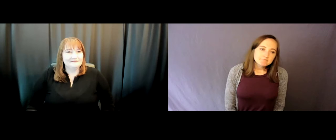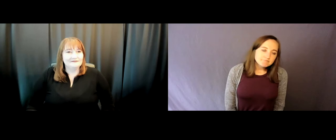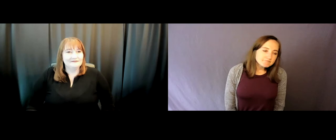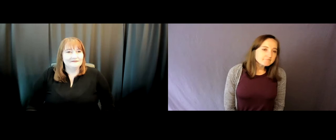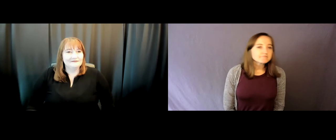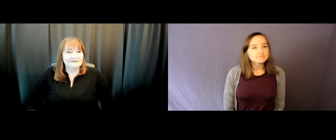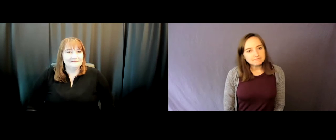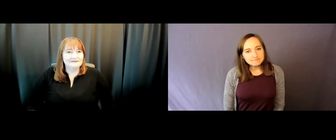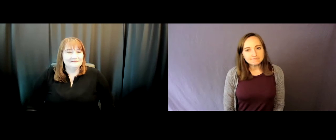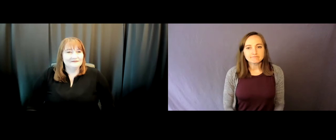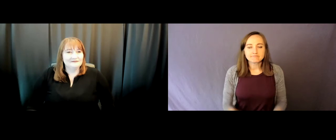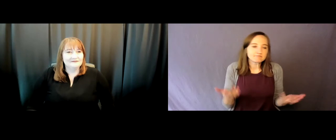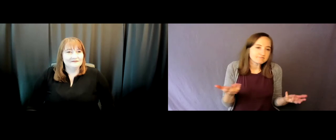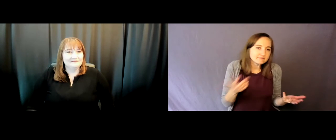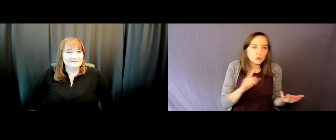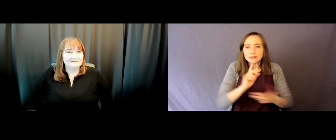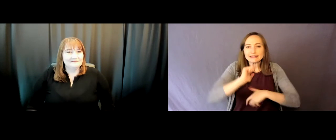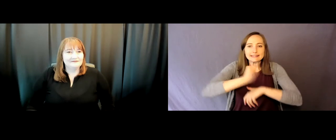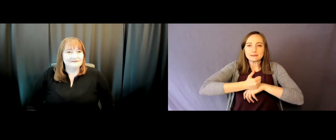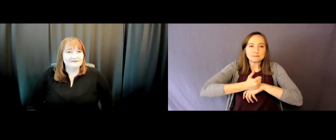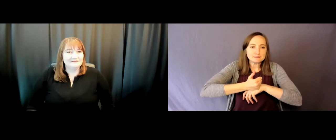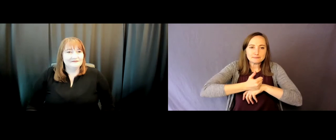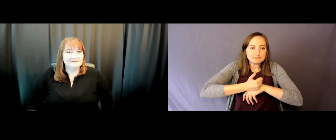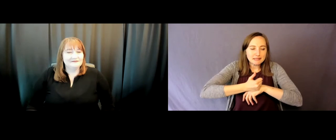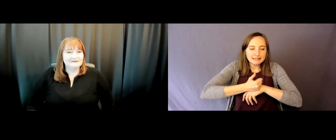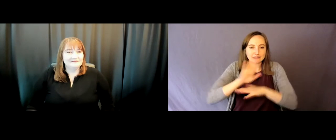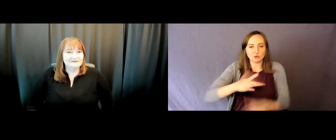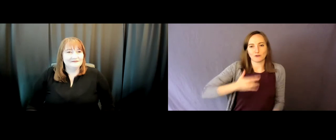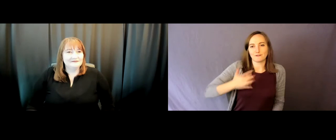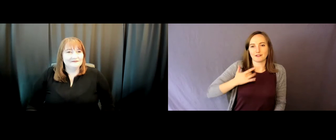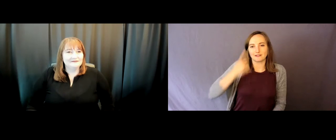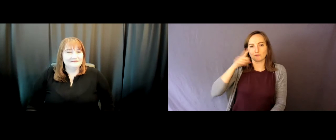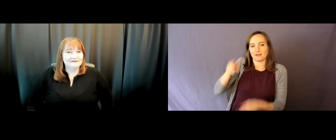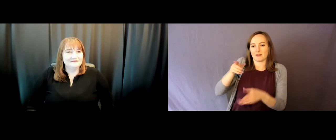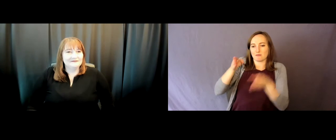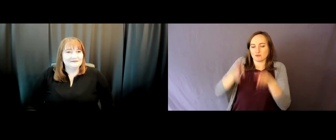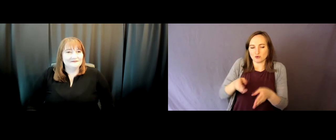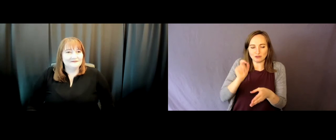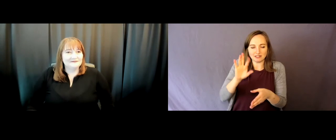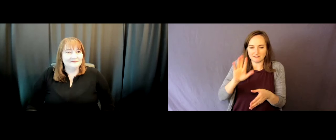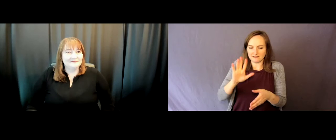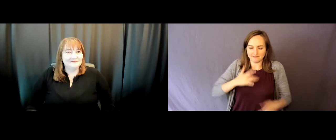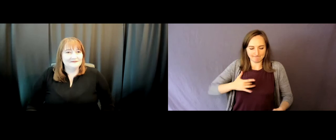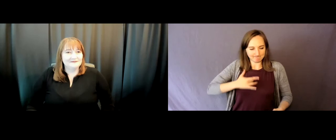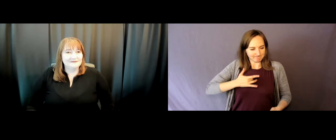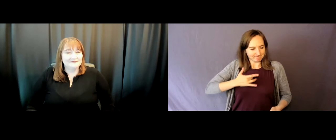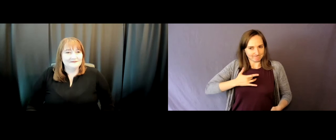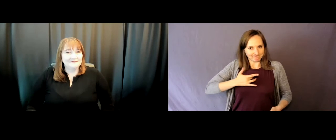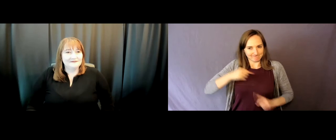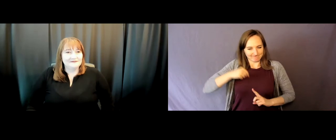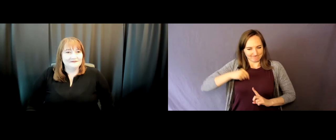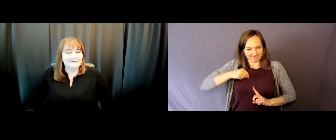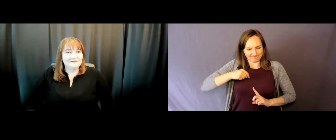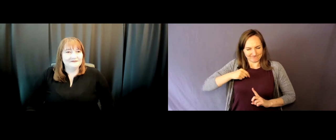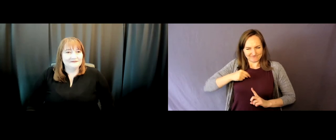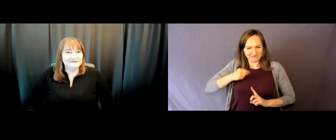I really just think it's really based off of how you feel towards that person. If your heart says this is the right one for